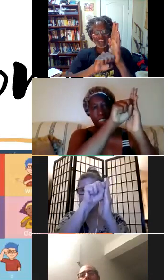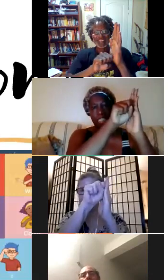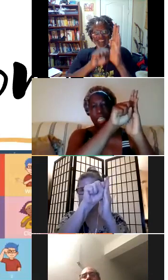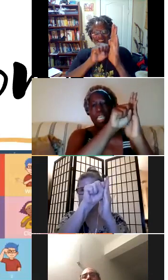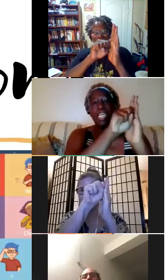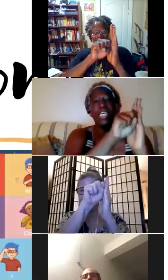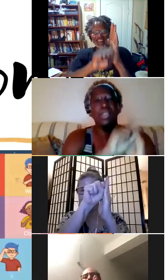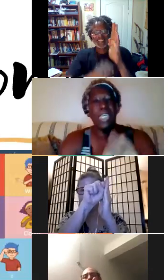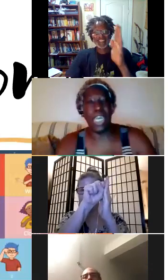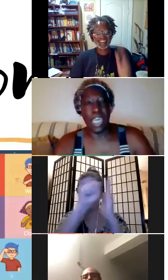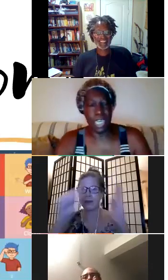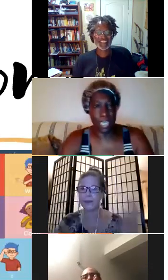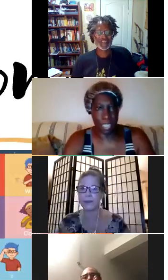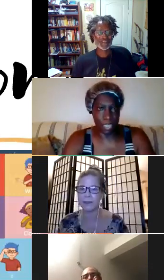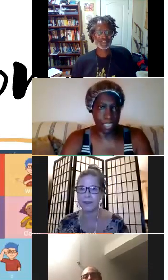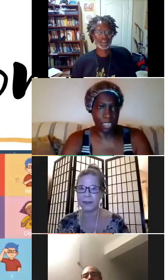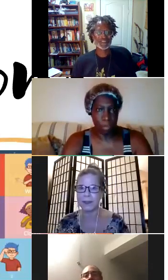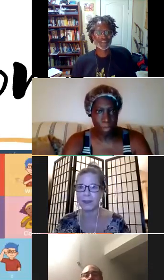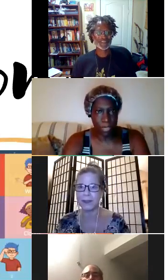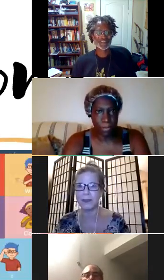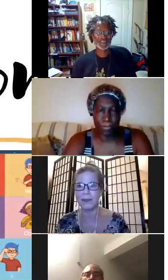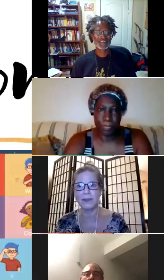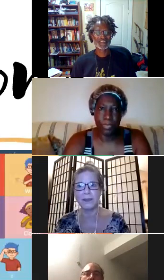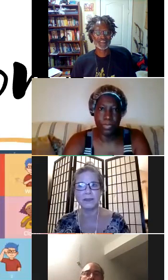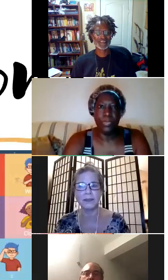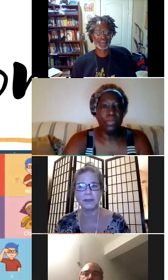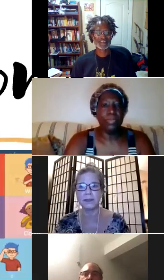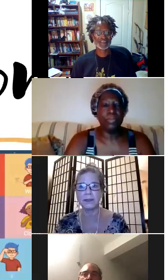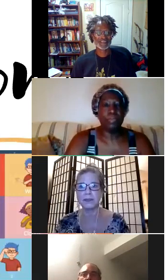seasons. Okay. And then summer